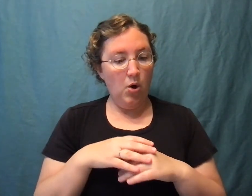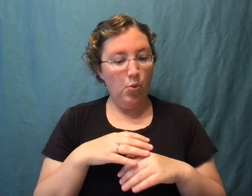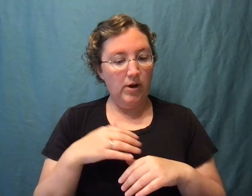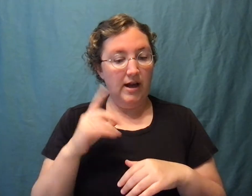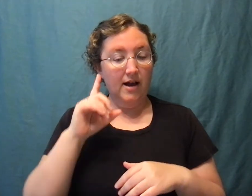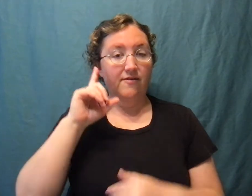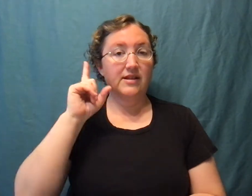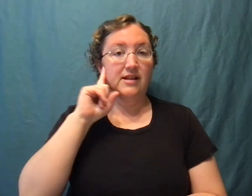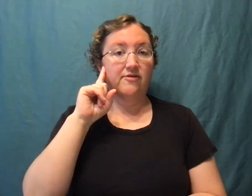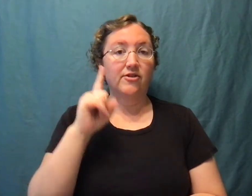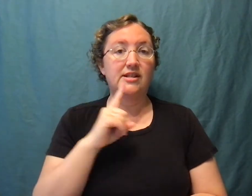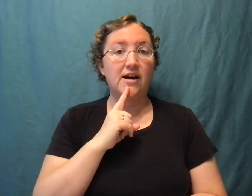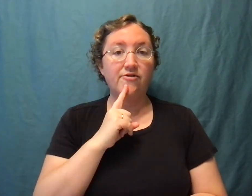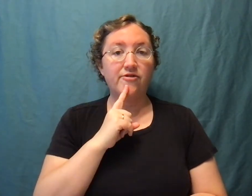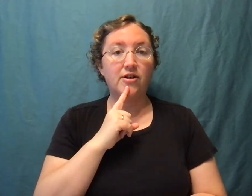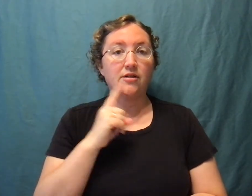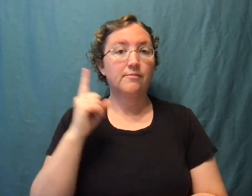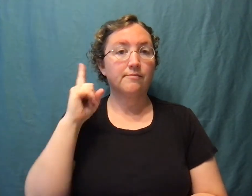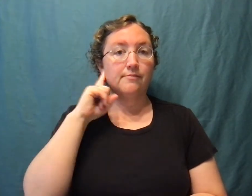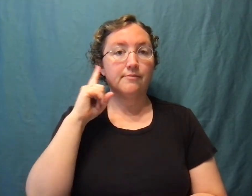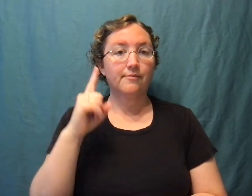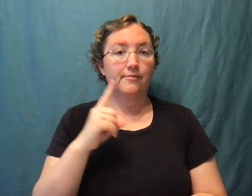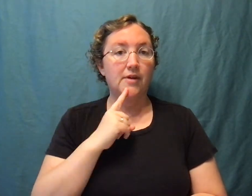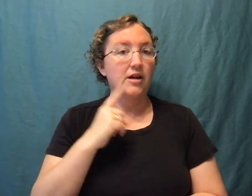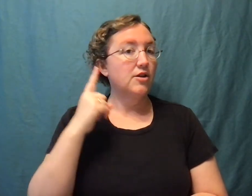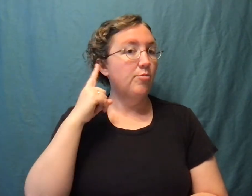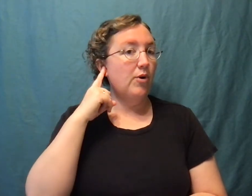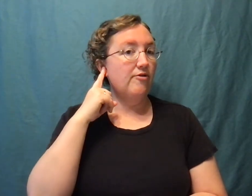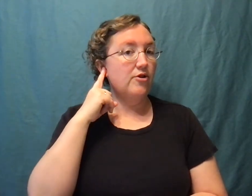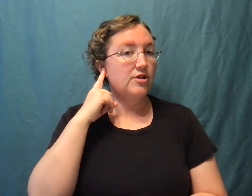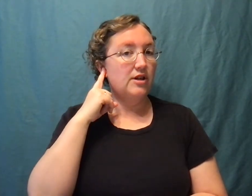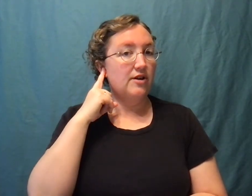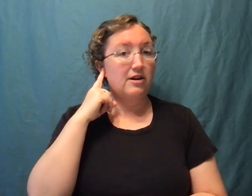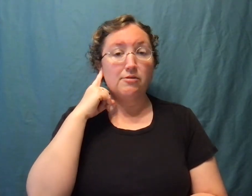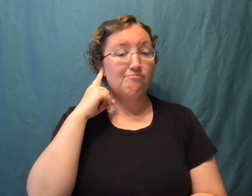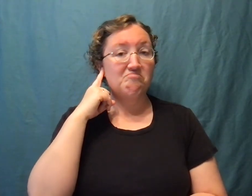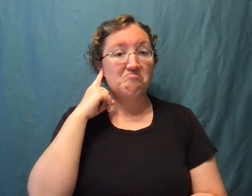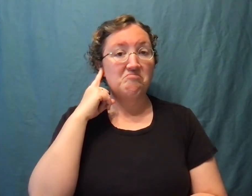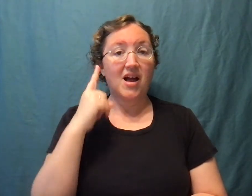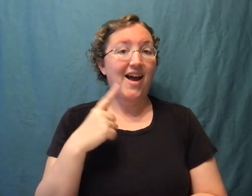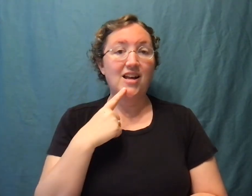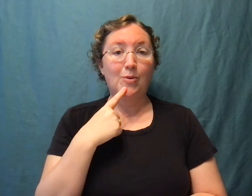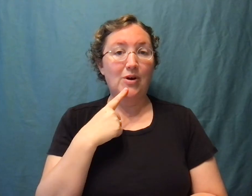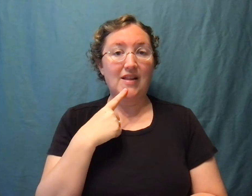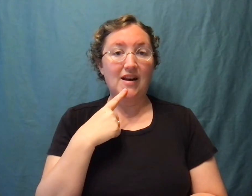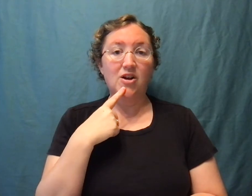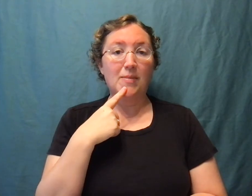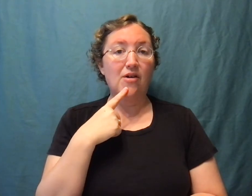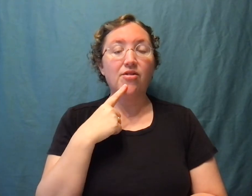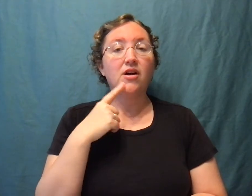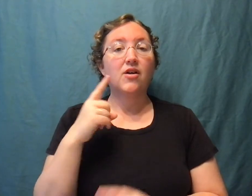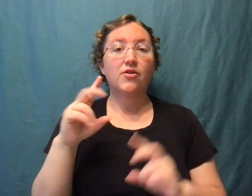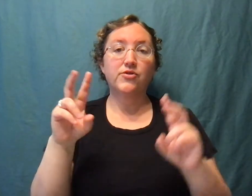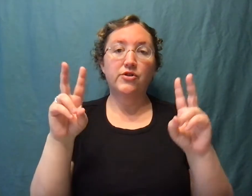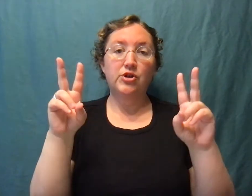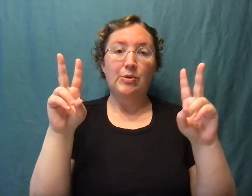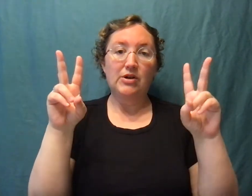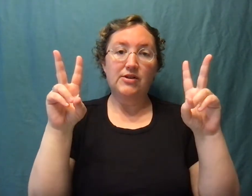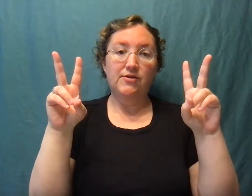We have the sign for deaf. You point first at your ear, and you point then at your mouth. Those are the two parts of deaf